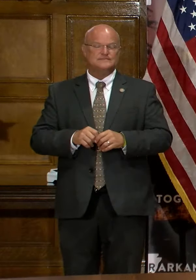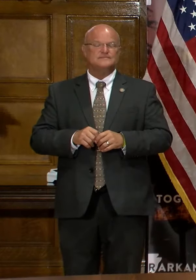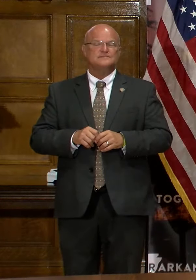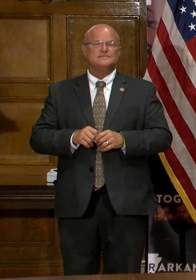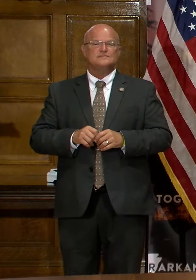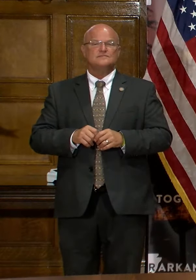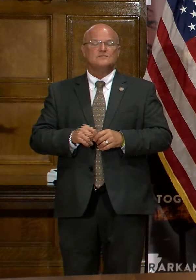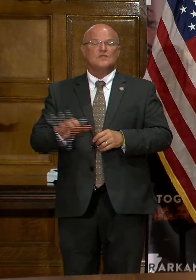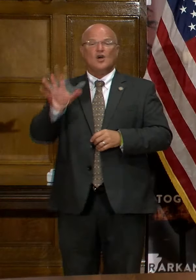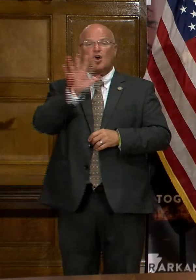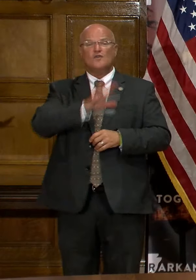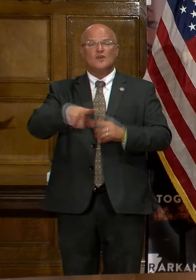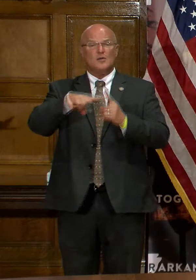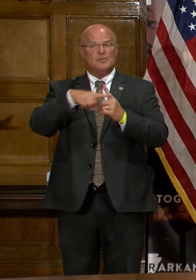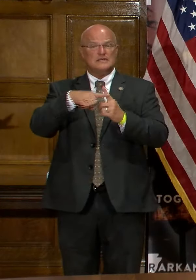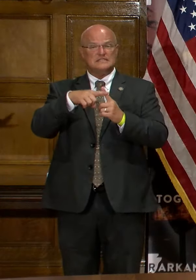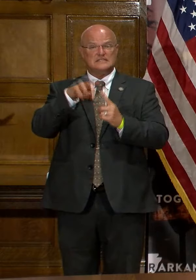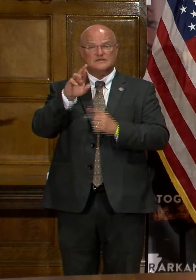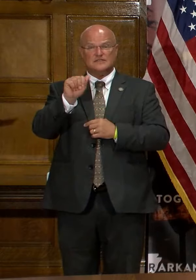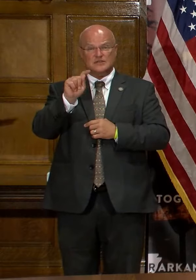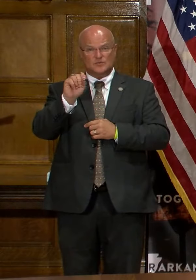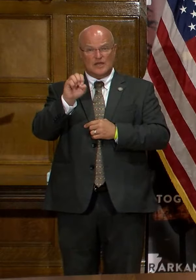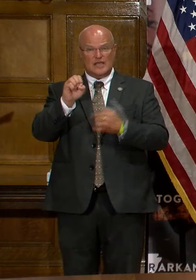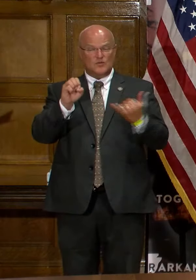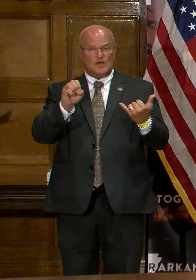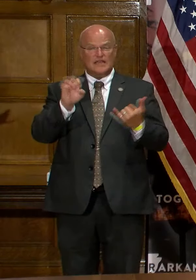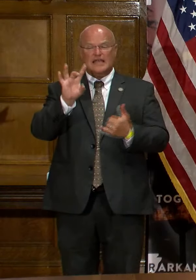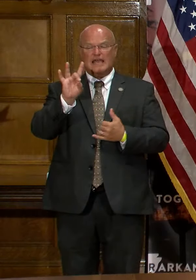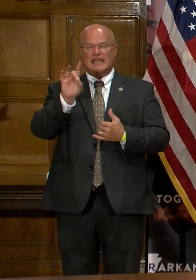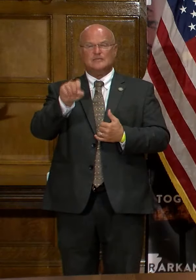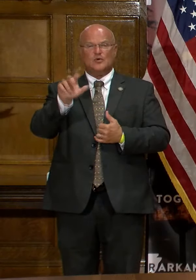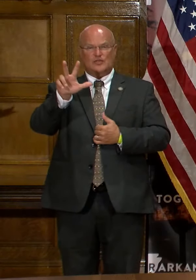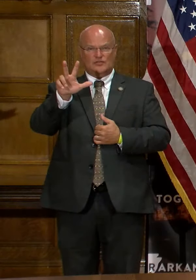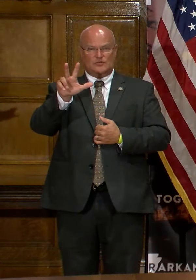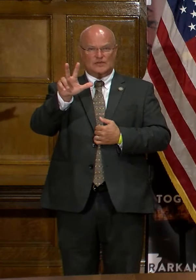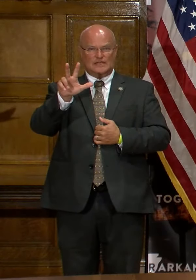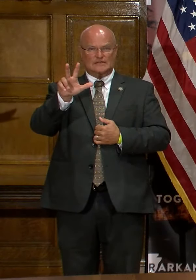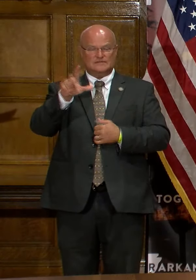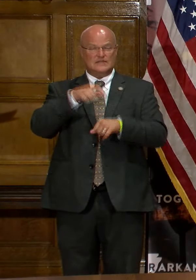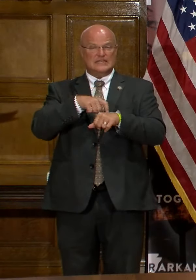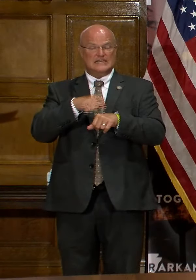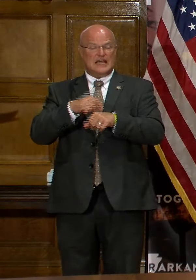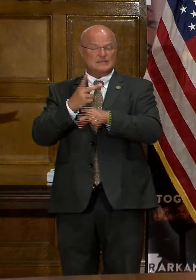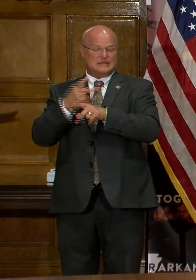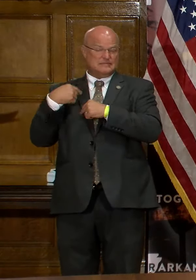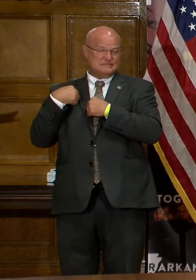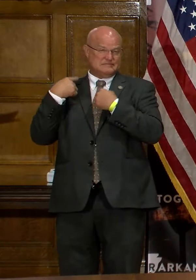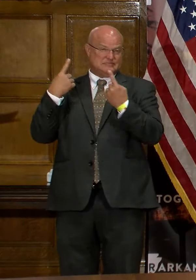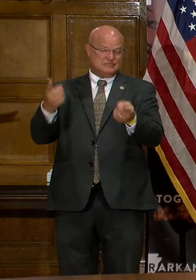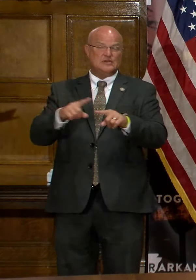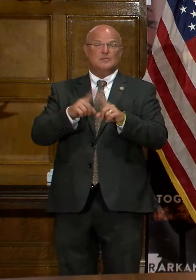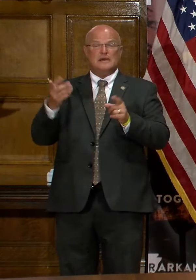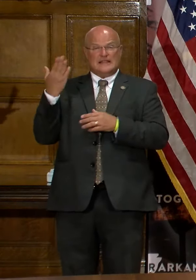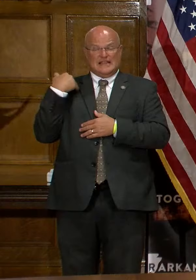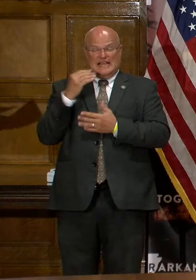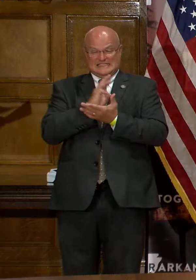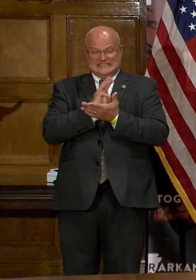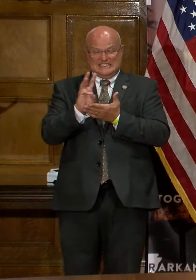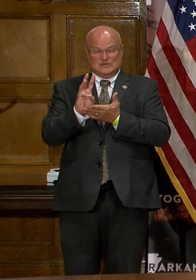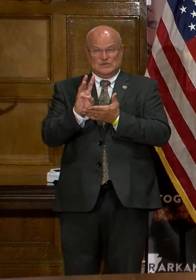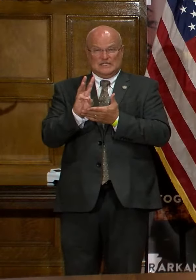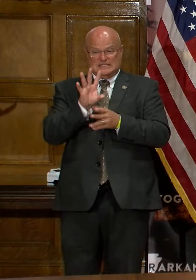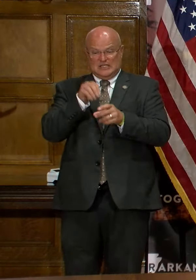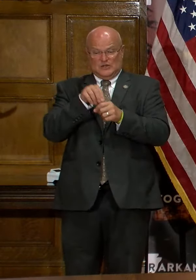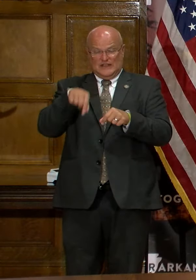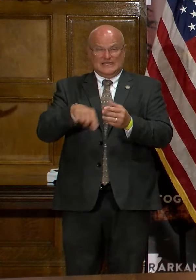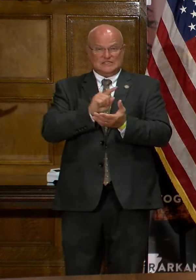The overall positivity rate is 8.3 from the start of the time we've been keeping it, but as mentioned by the Governor, for the last 6 weeks, including